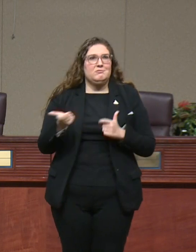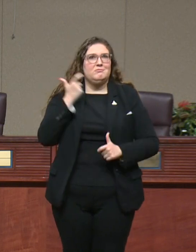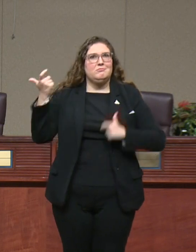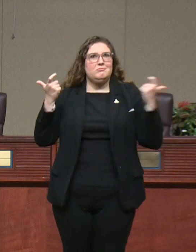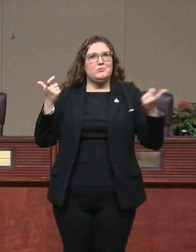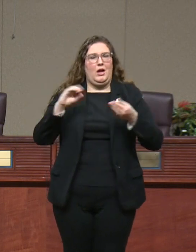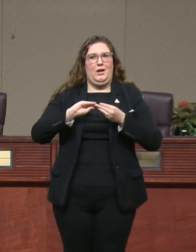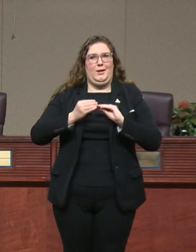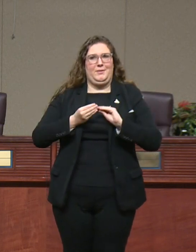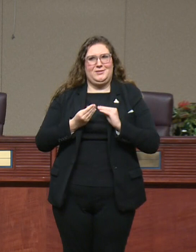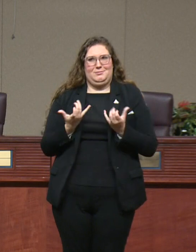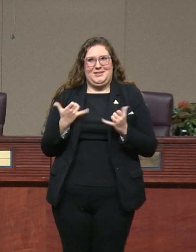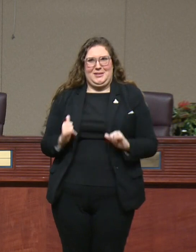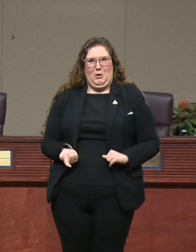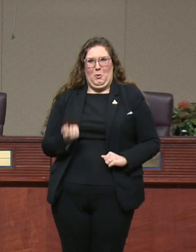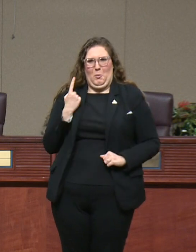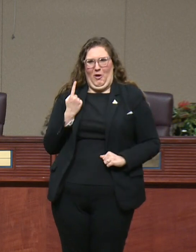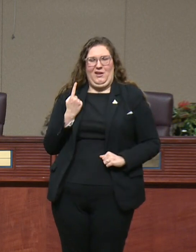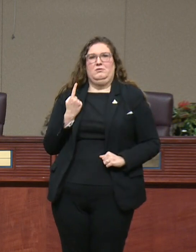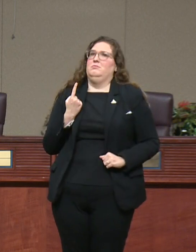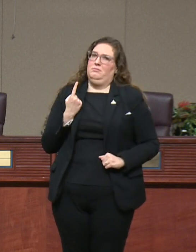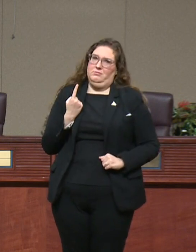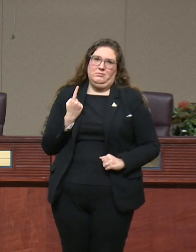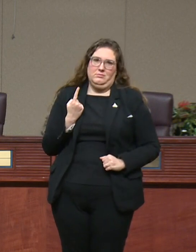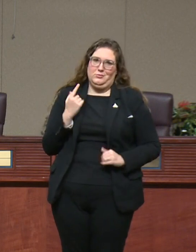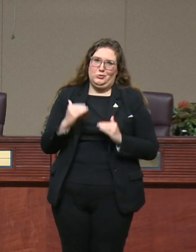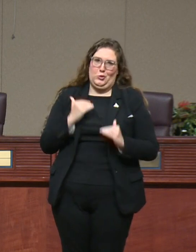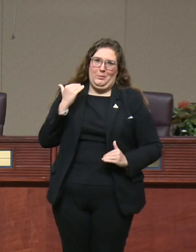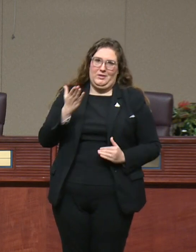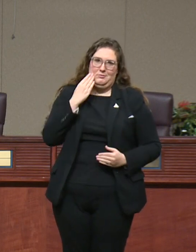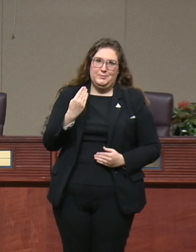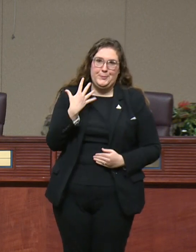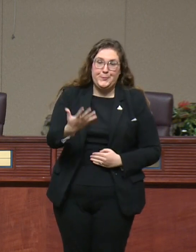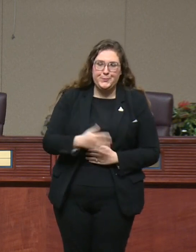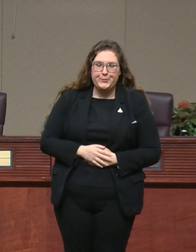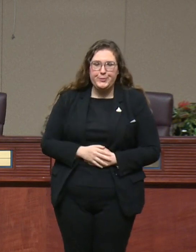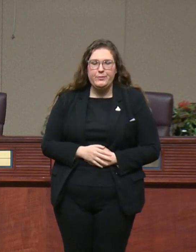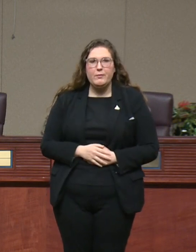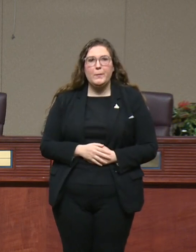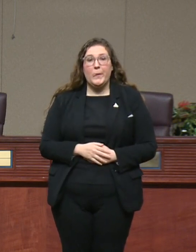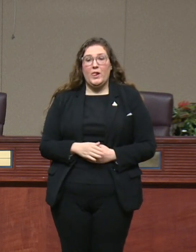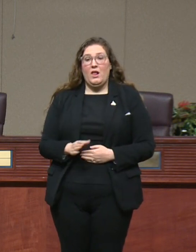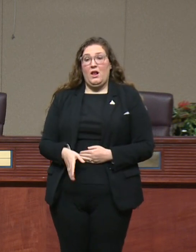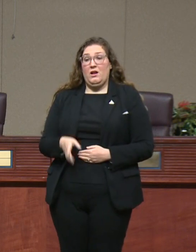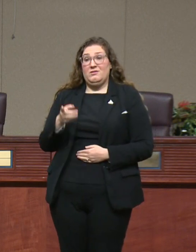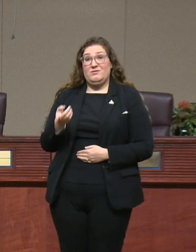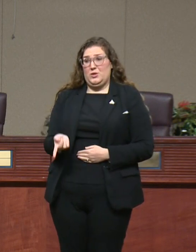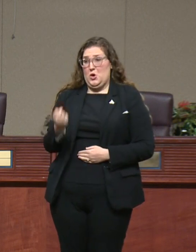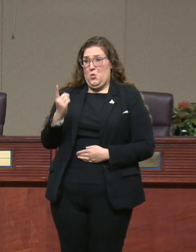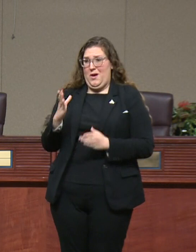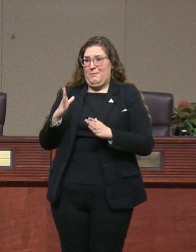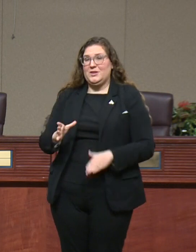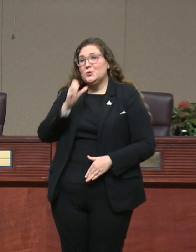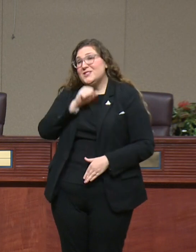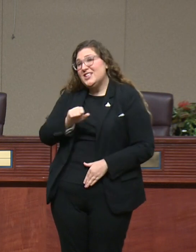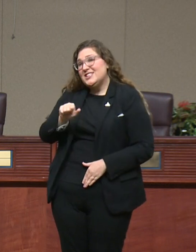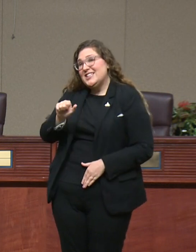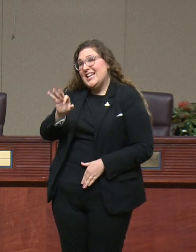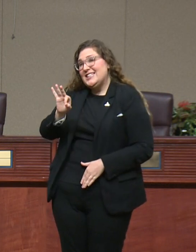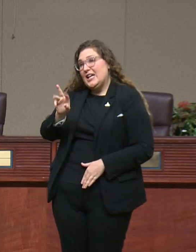come into compliance, if we want to call it somehow. The person was 92 years old, a